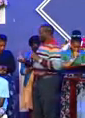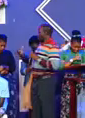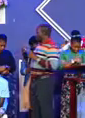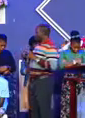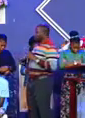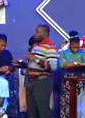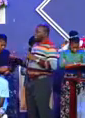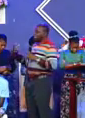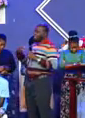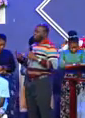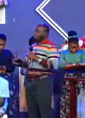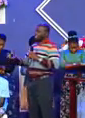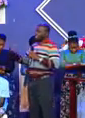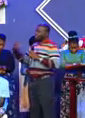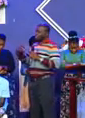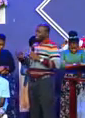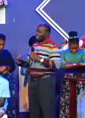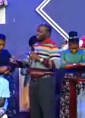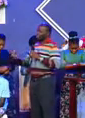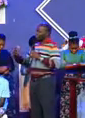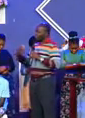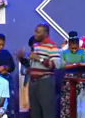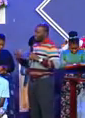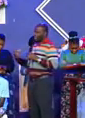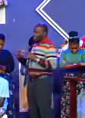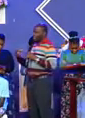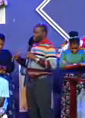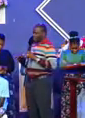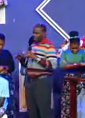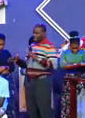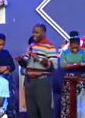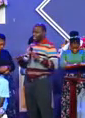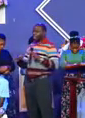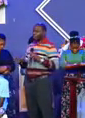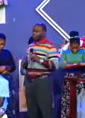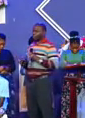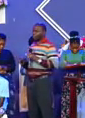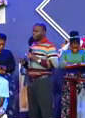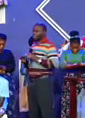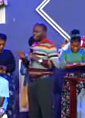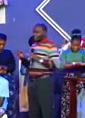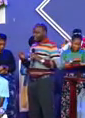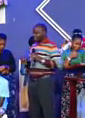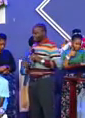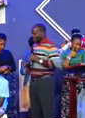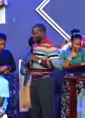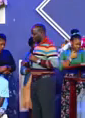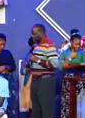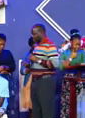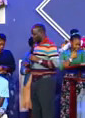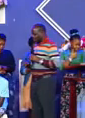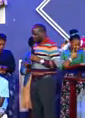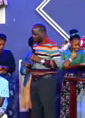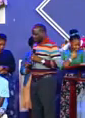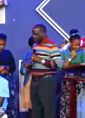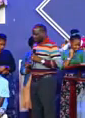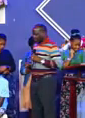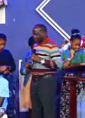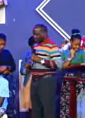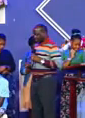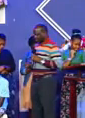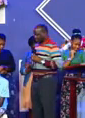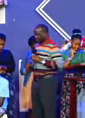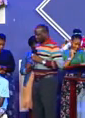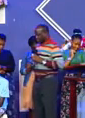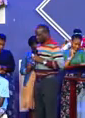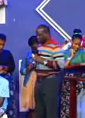were not very well working. Kati wakati tuchali kujengere lyokuza mama ngachali ku treatment ya miezi ngesa tu. Amazing treatment of